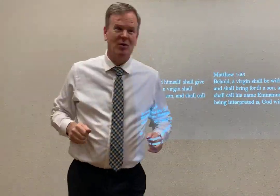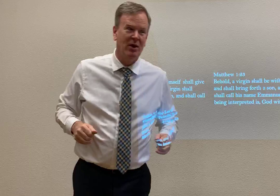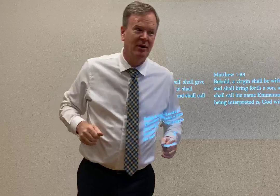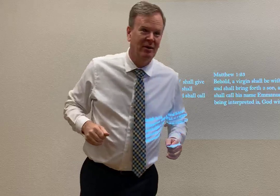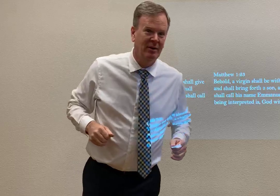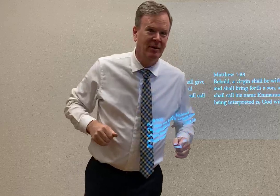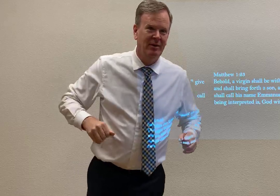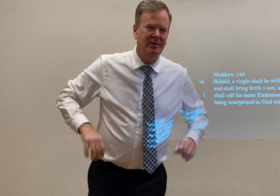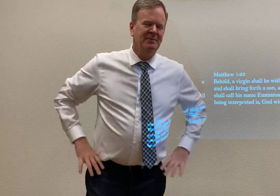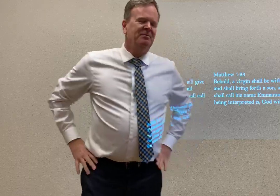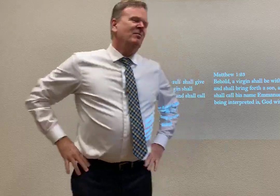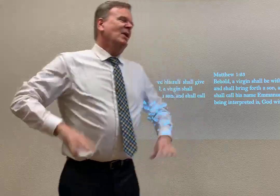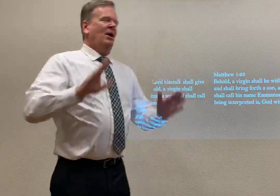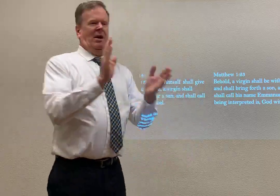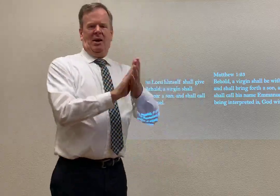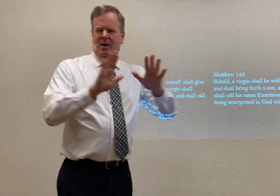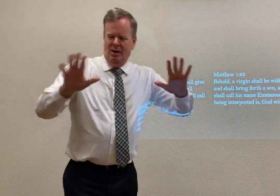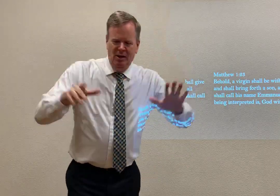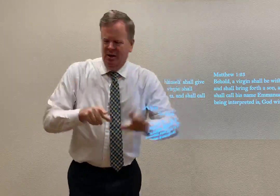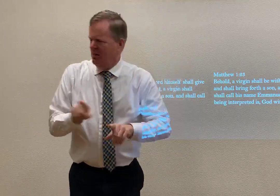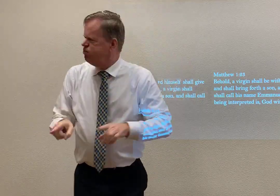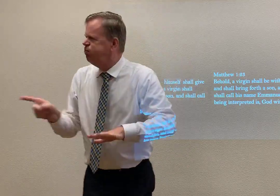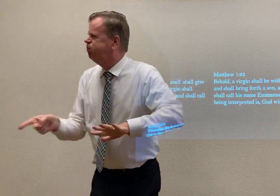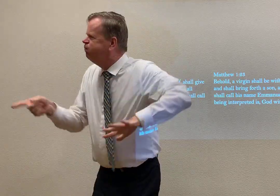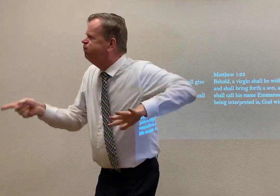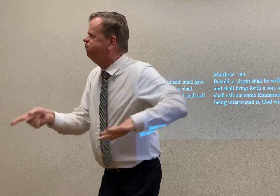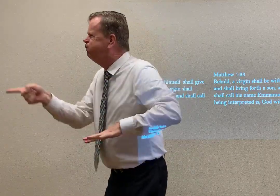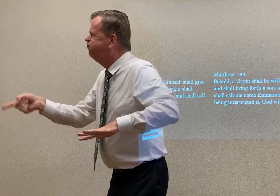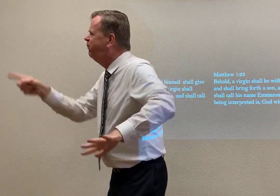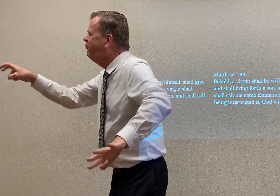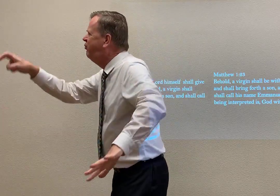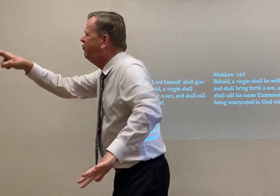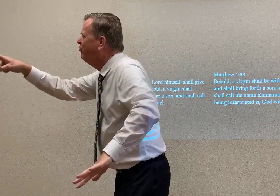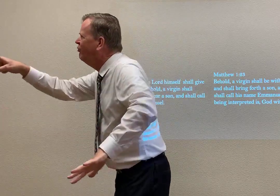that. Let's start. If you haven't started, start today. I'm way off on this rabbit trail.